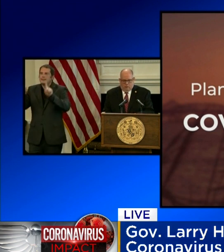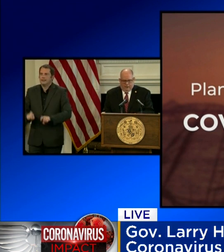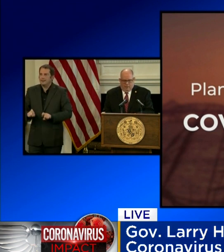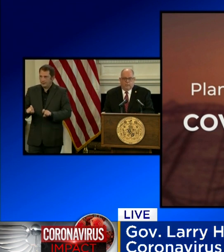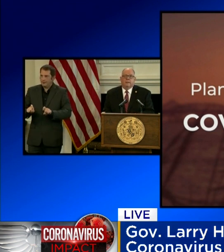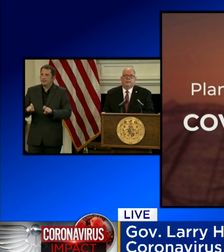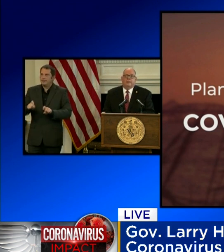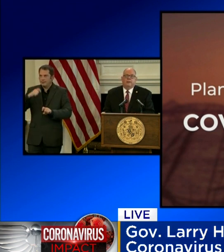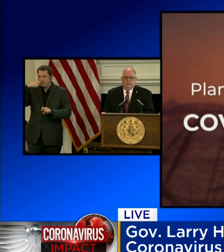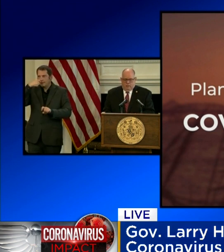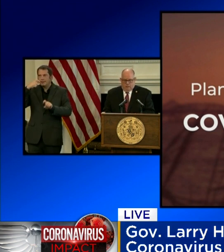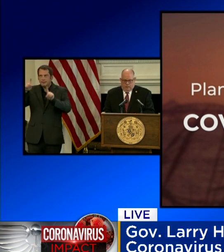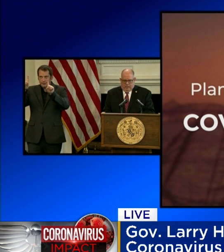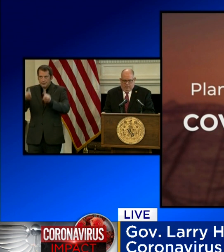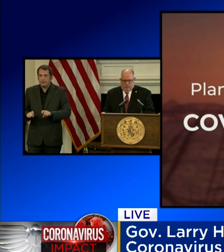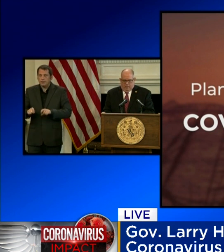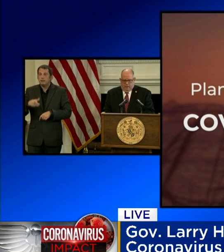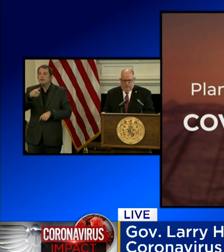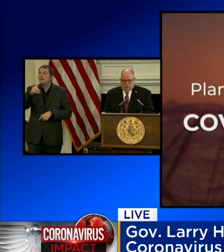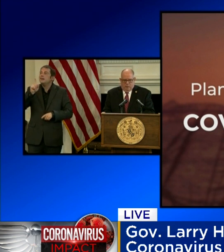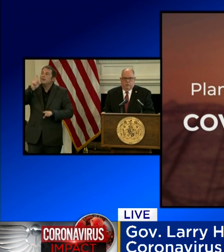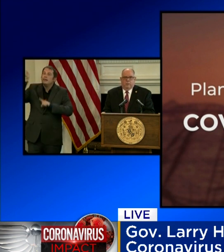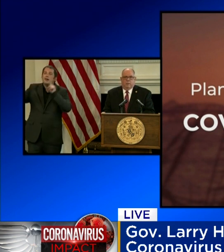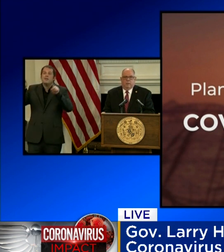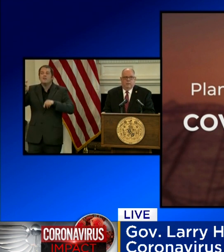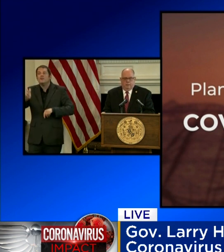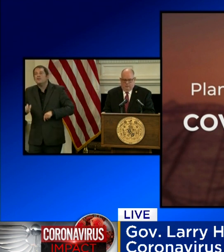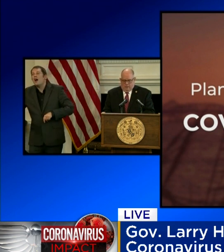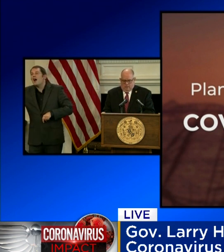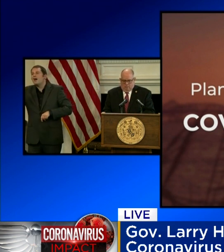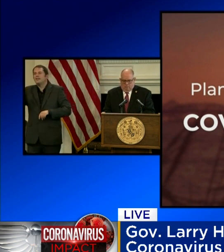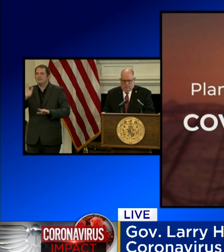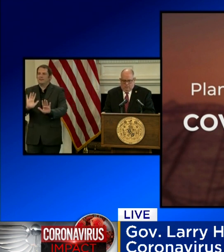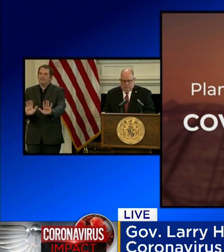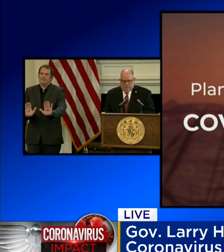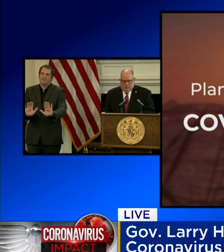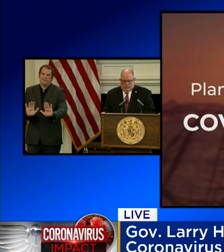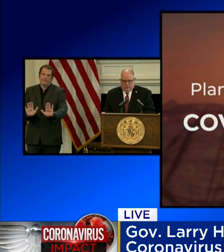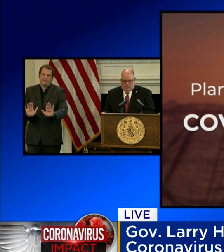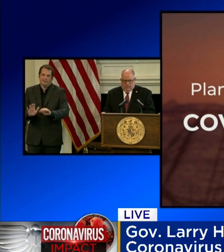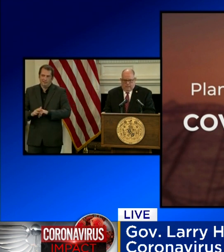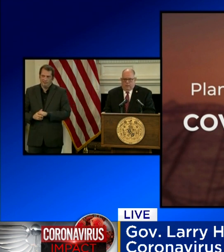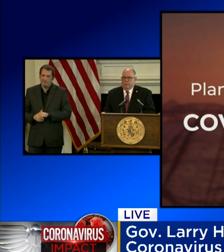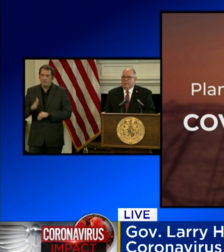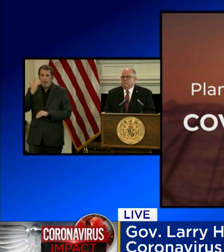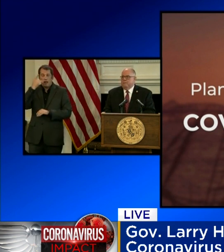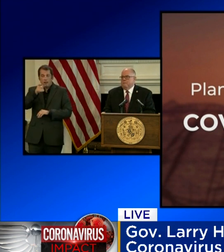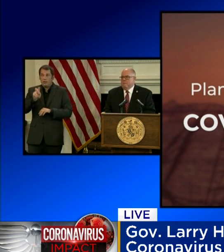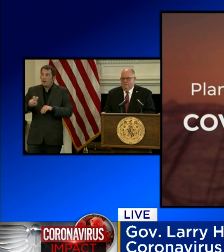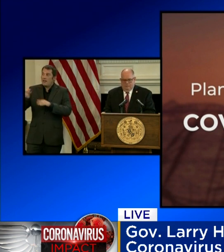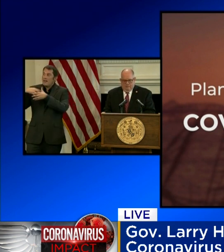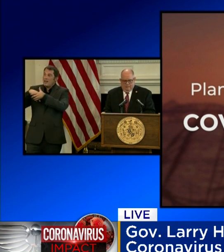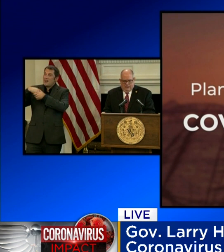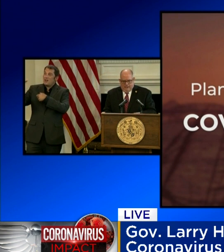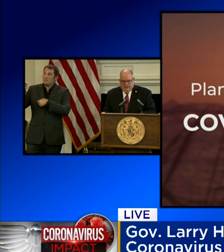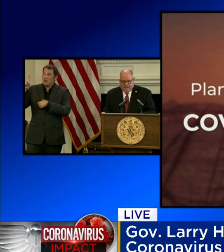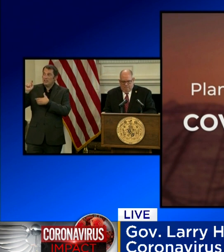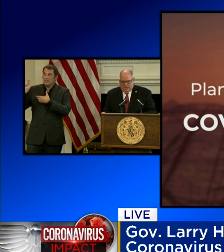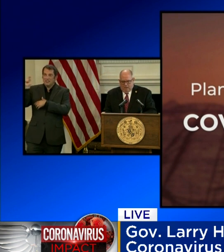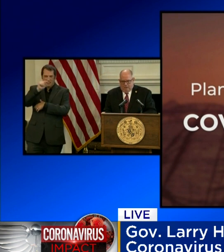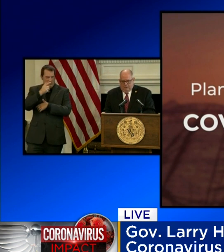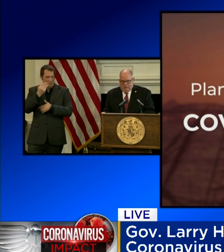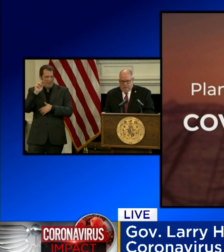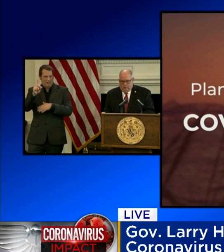from traveling to areas that are experiencing rapidly escalating numbers.